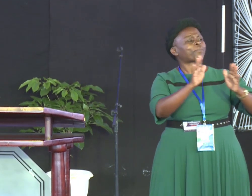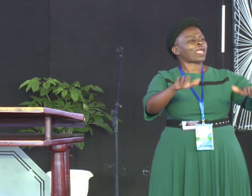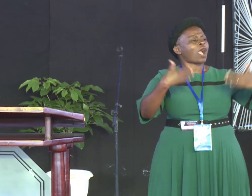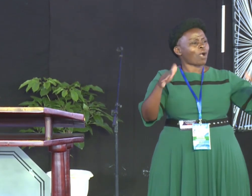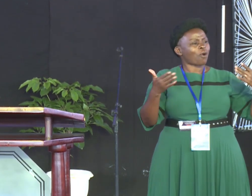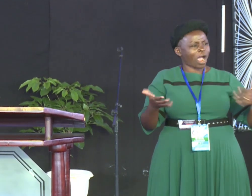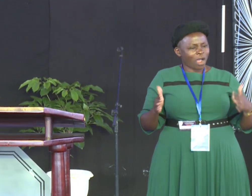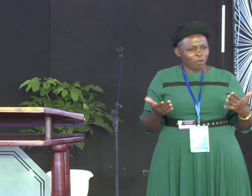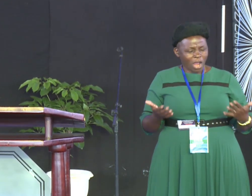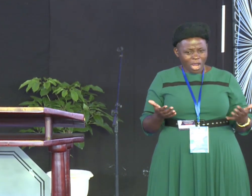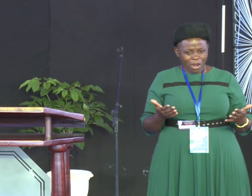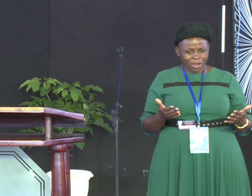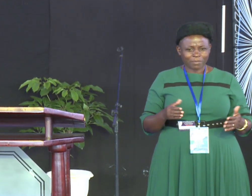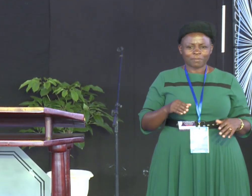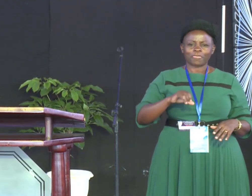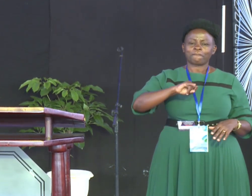of how we should pray. John